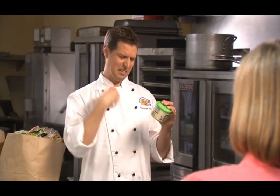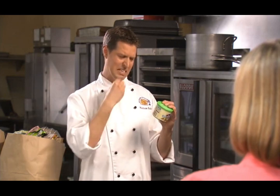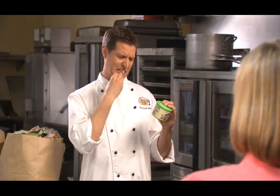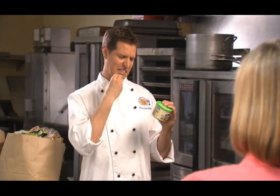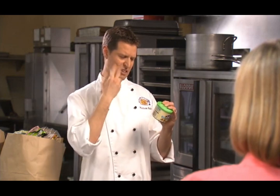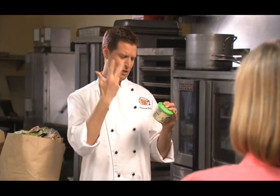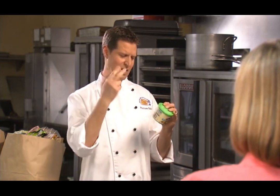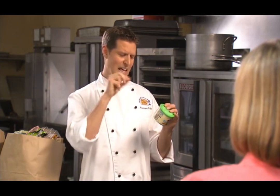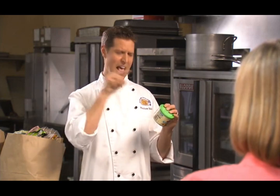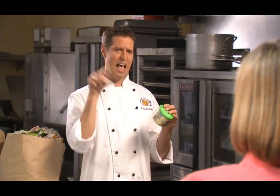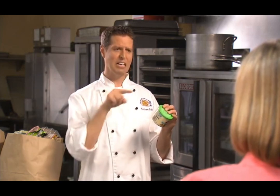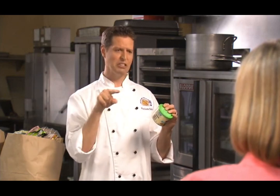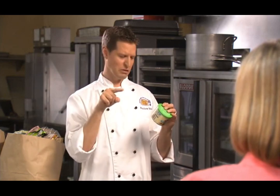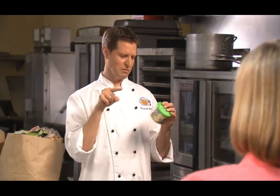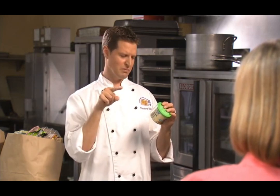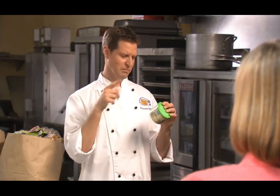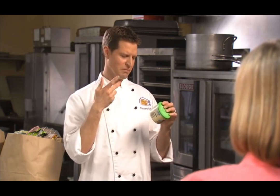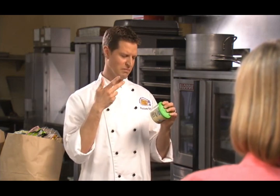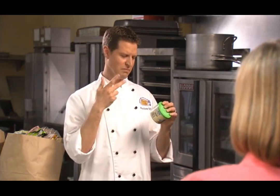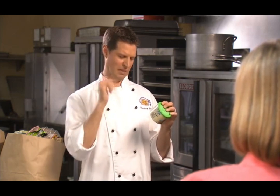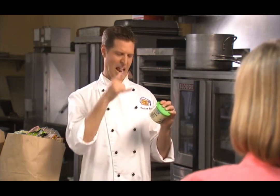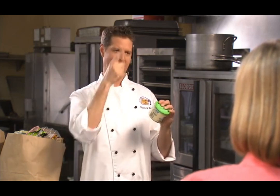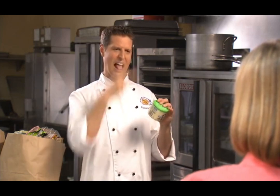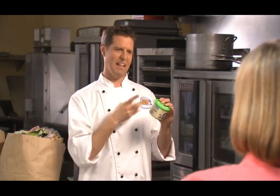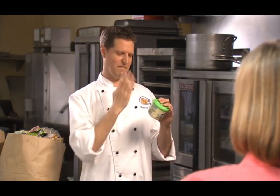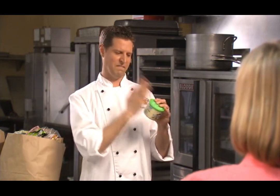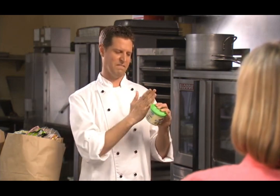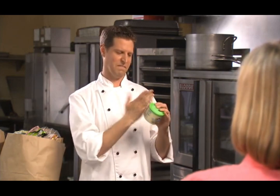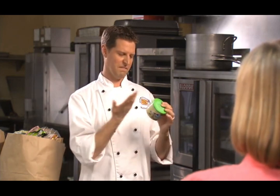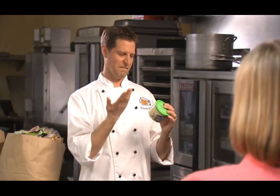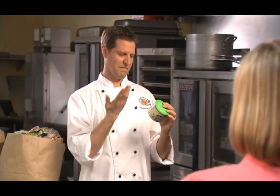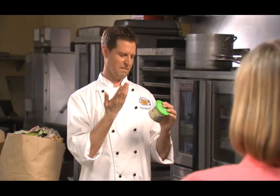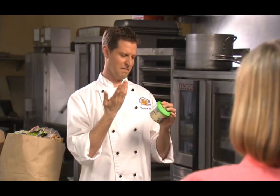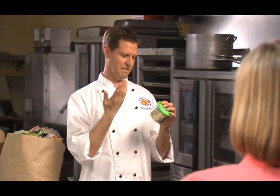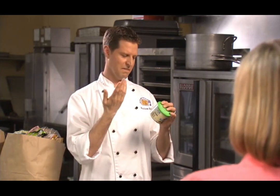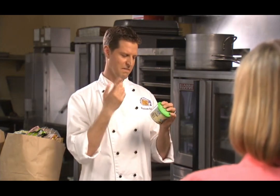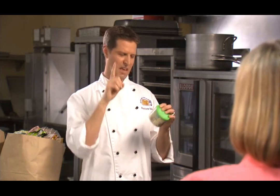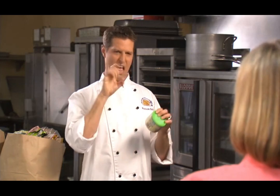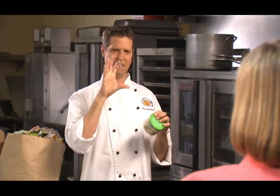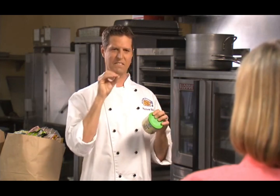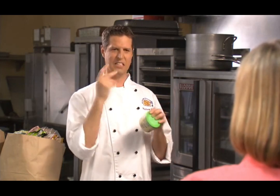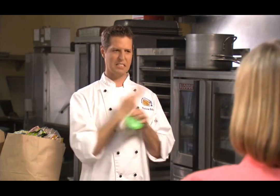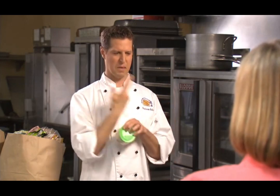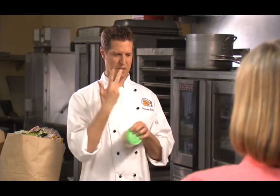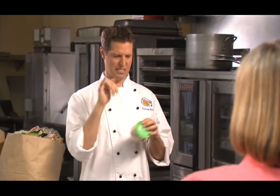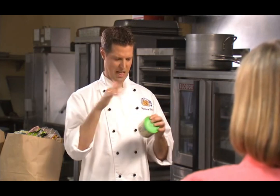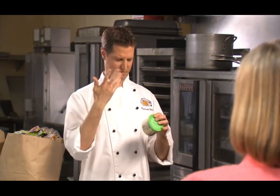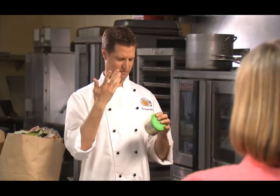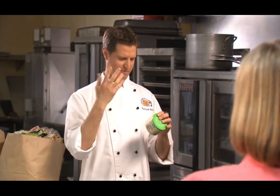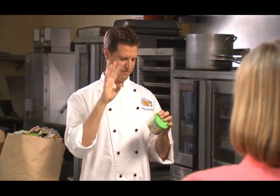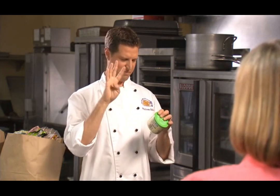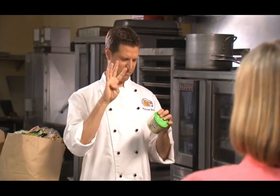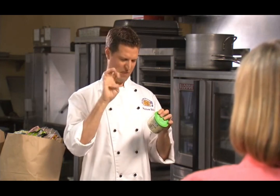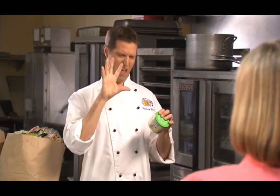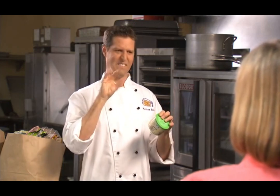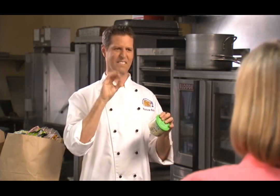If I eat 3 ounces, which is half of the can, 3 servings times 150 calories,